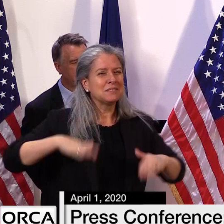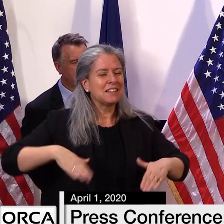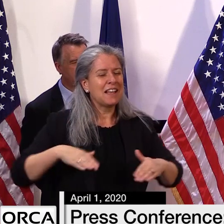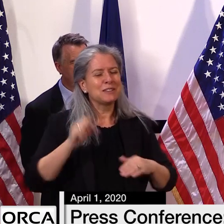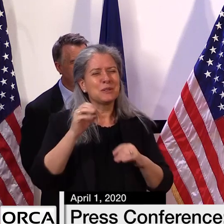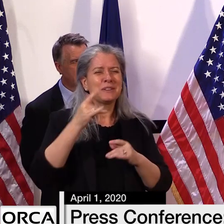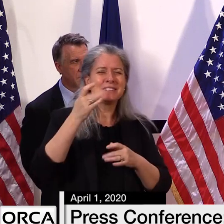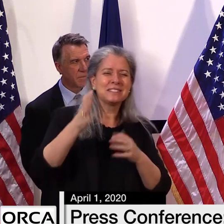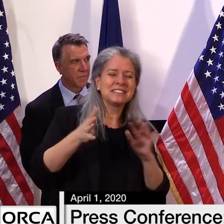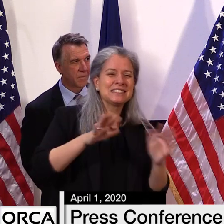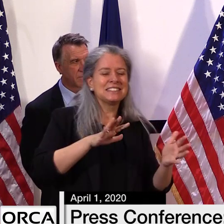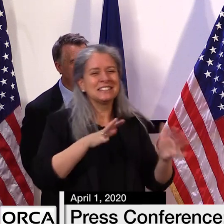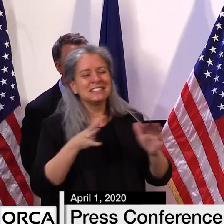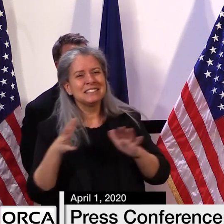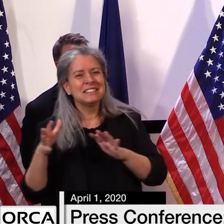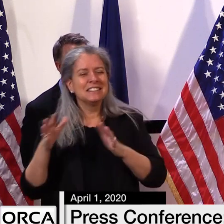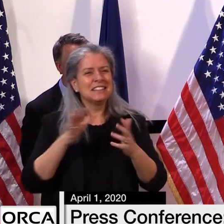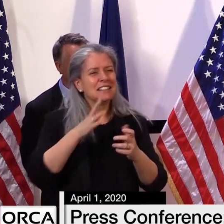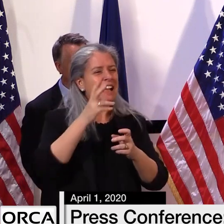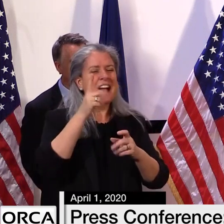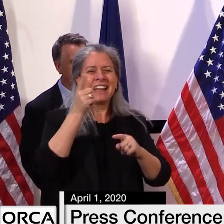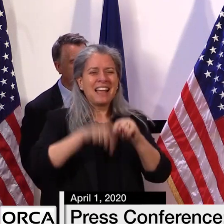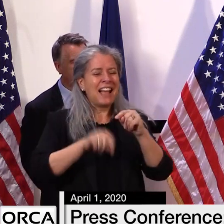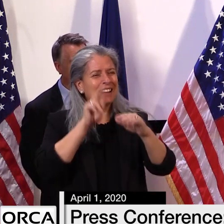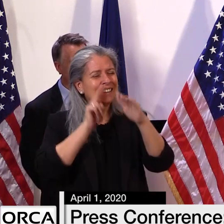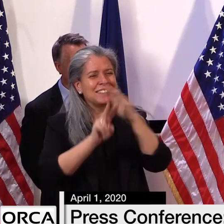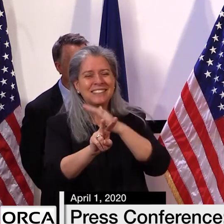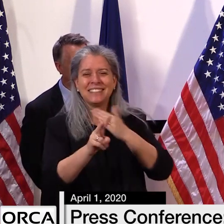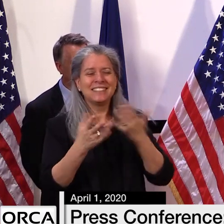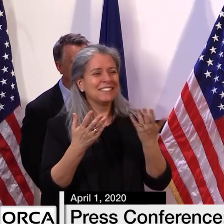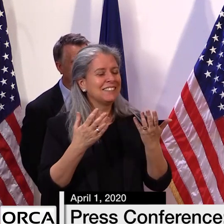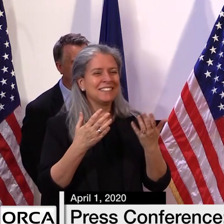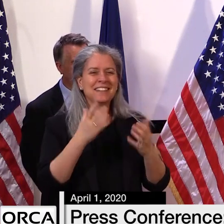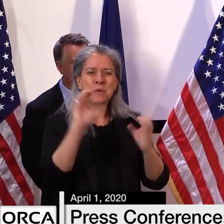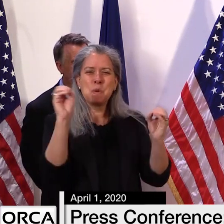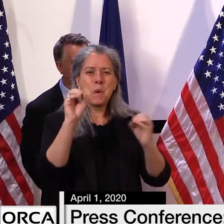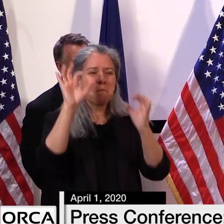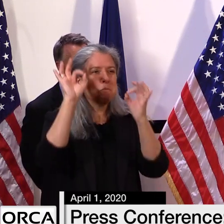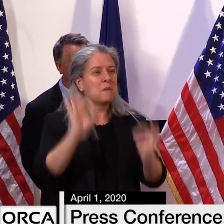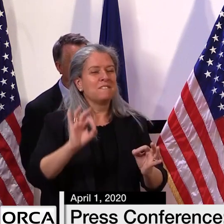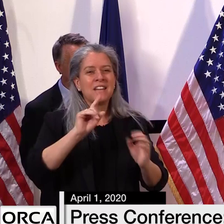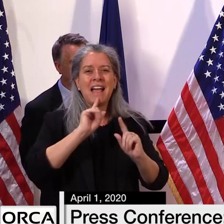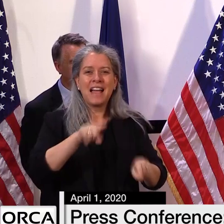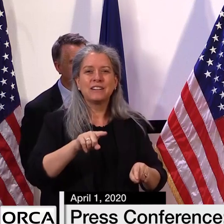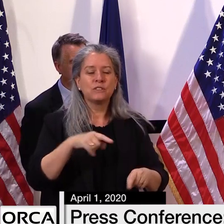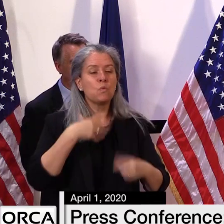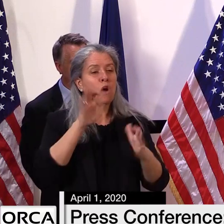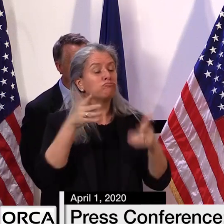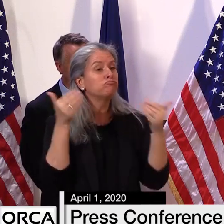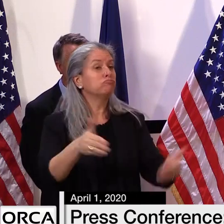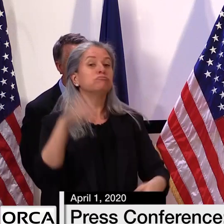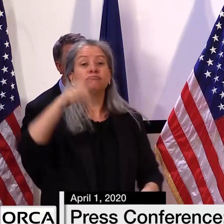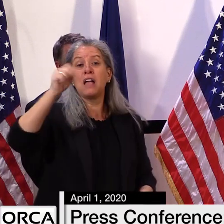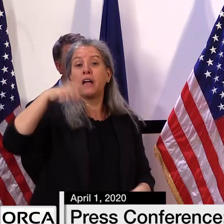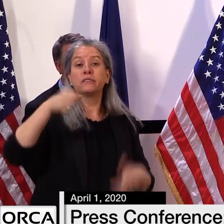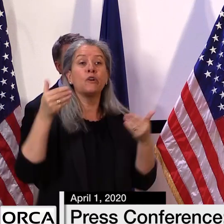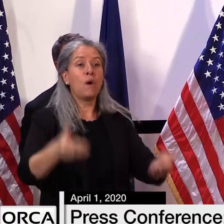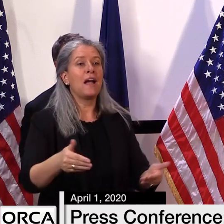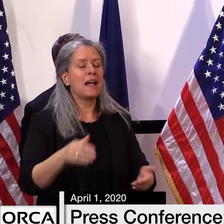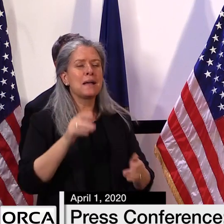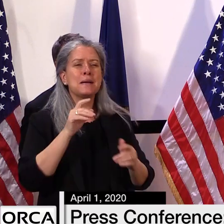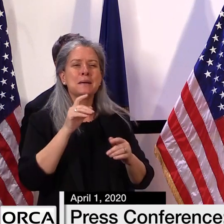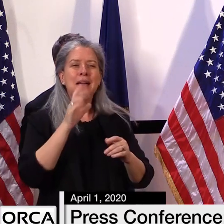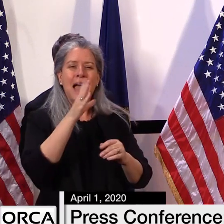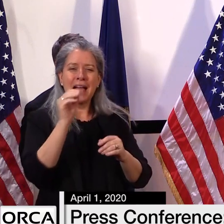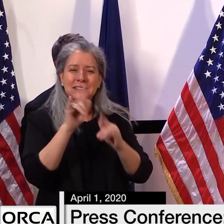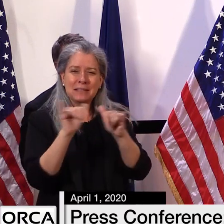So these are very challenging and complex questions, which we don't want to just answer on the fly, but we also don't